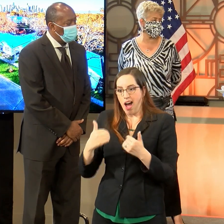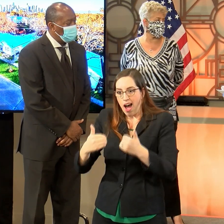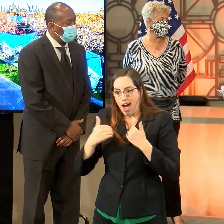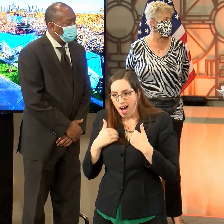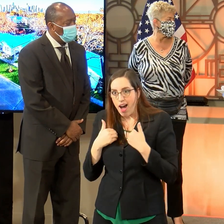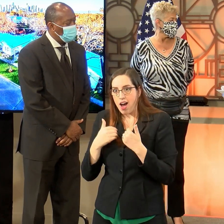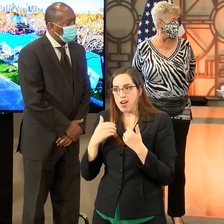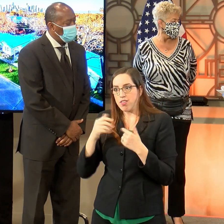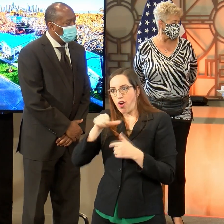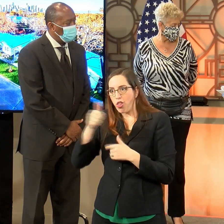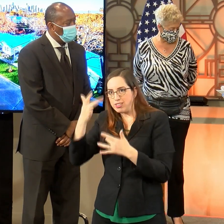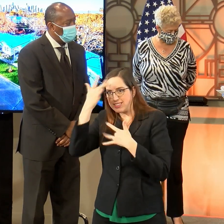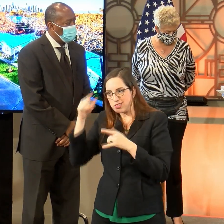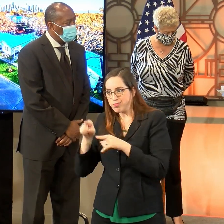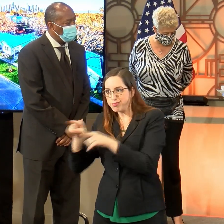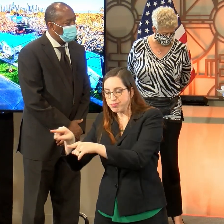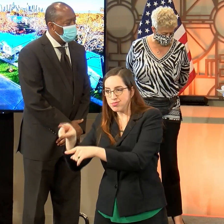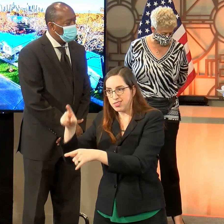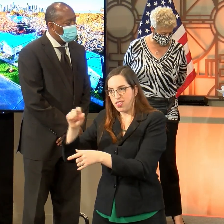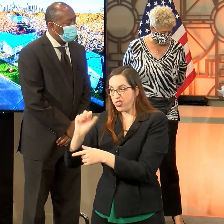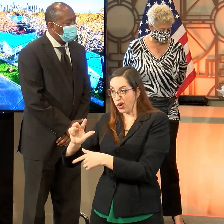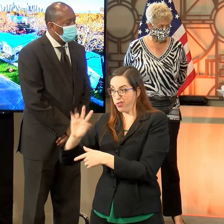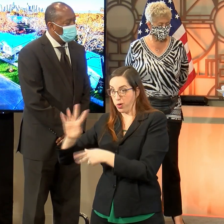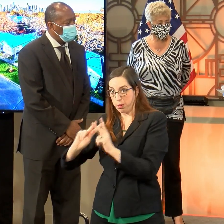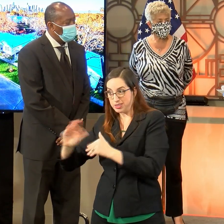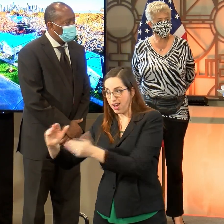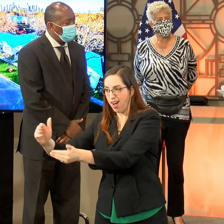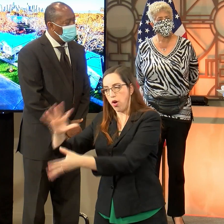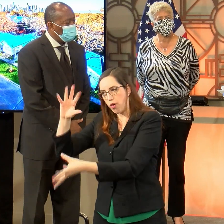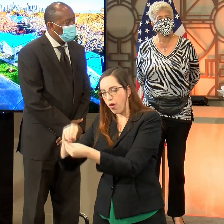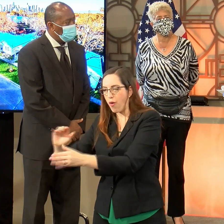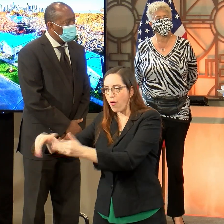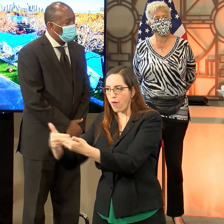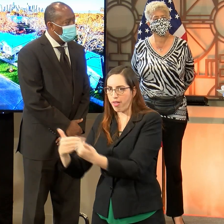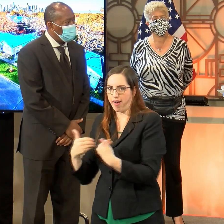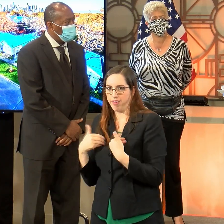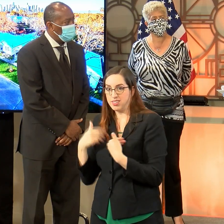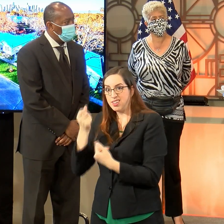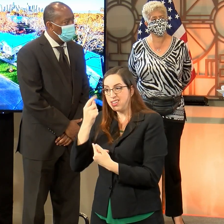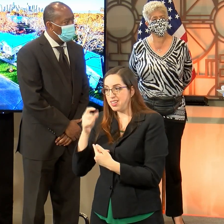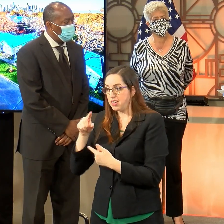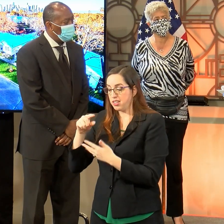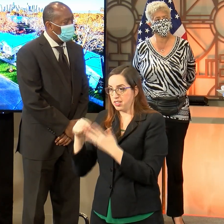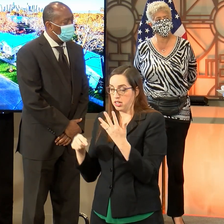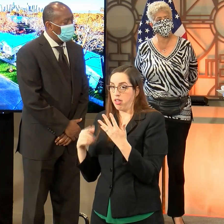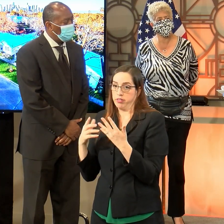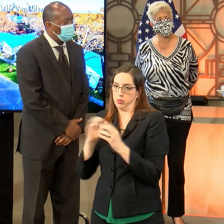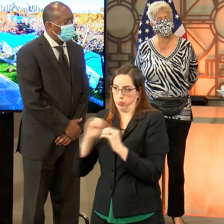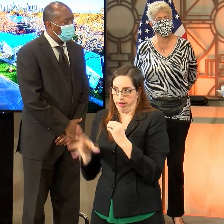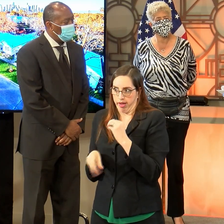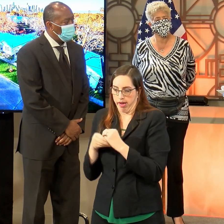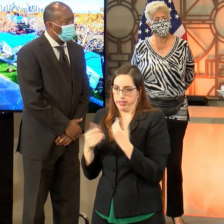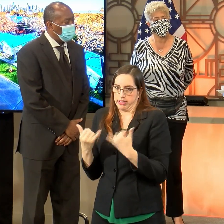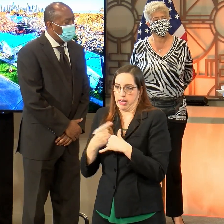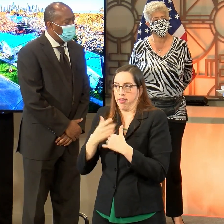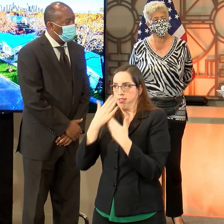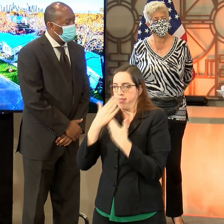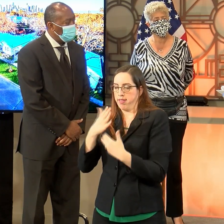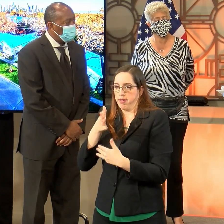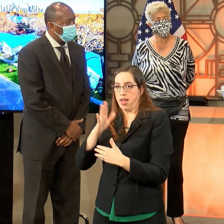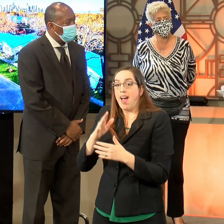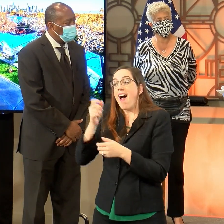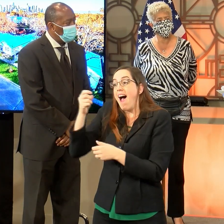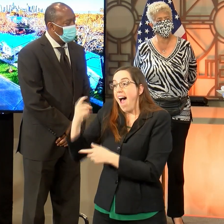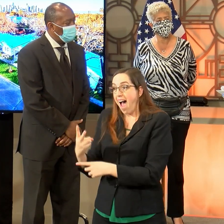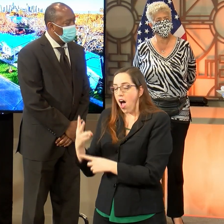health conditions. And of the 34 deaths that we confirmed today, none added to, thank goodness. Half were